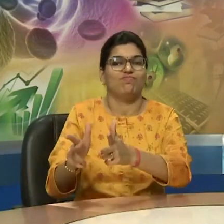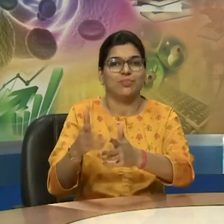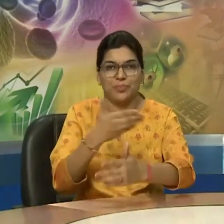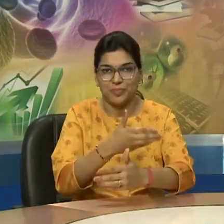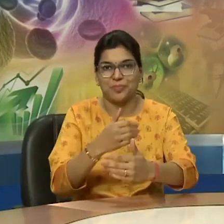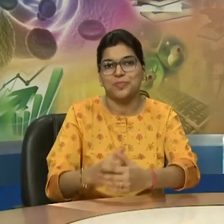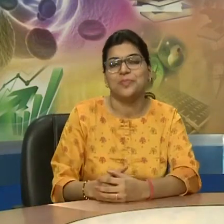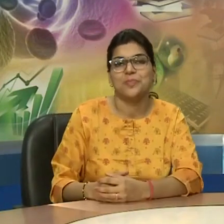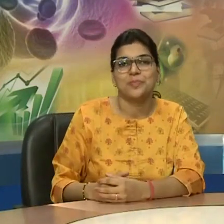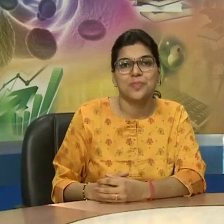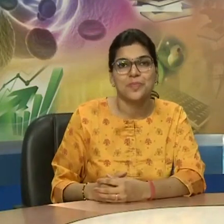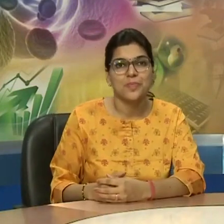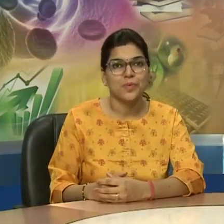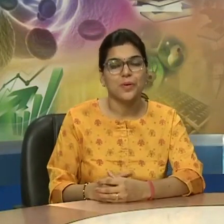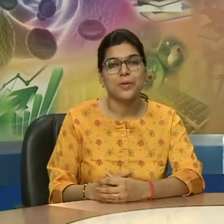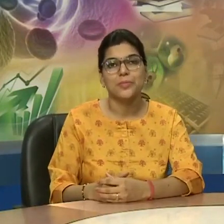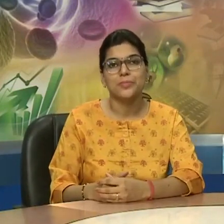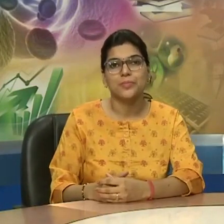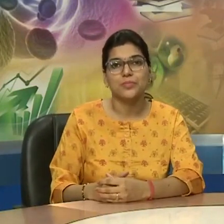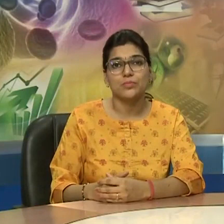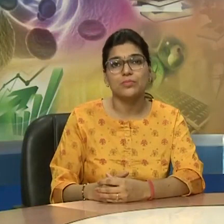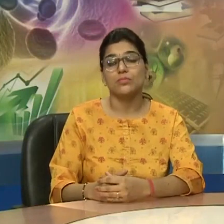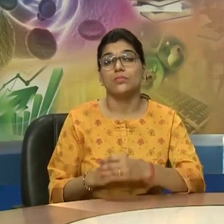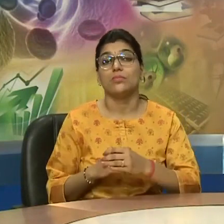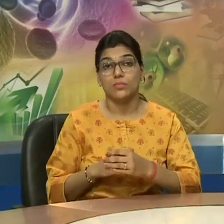Nima was listening to the story.